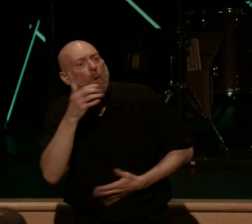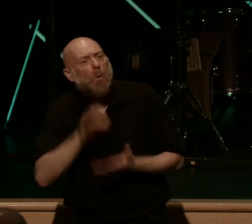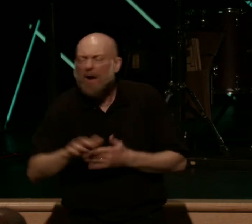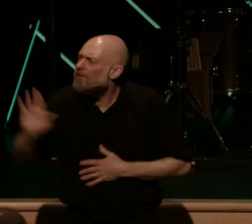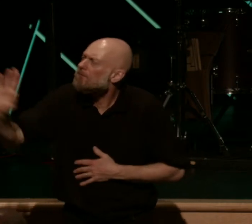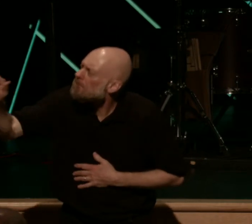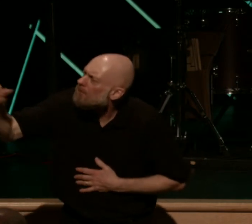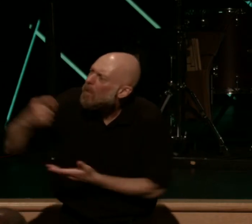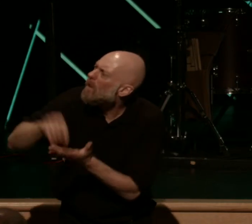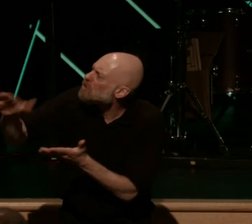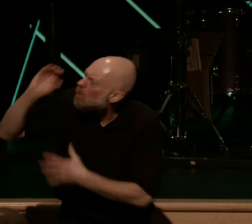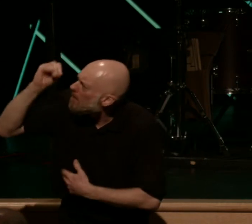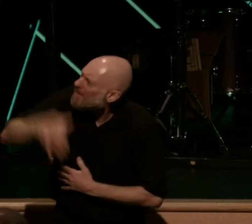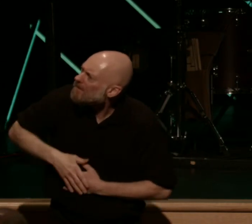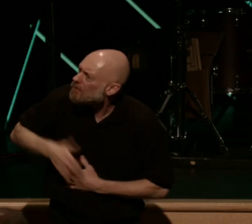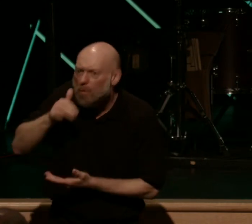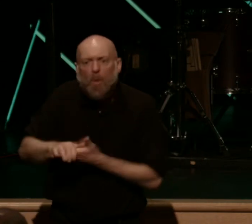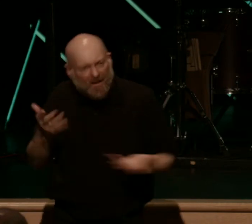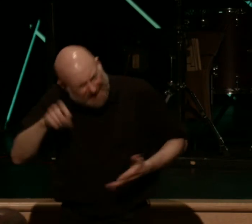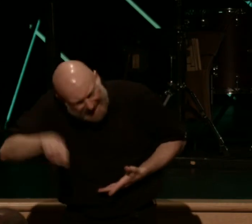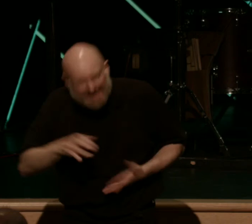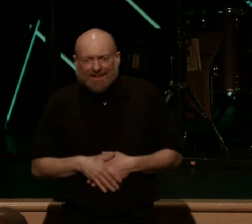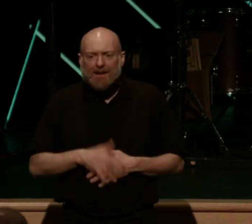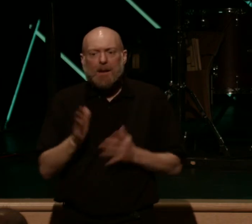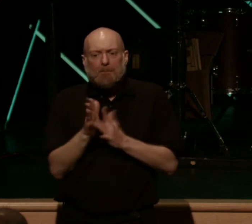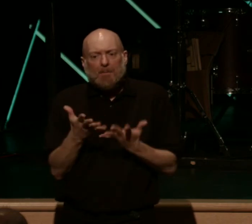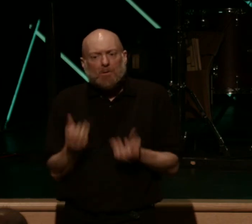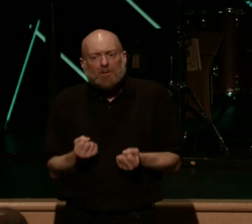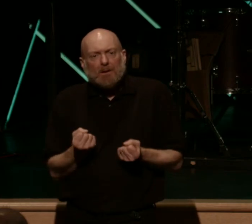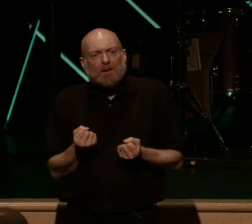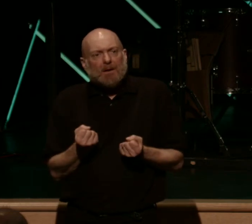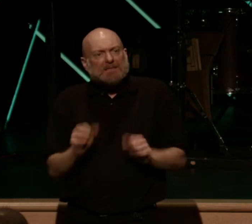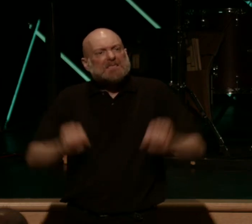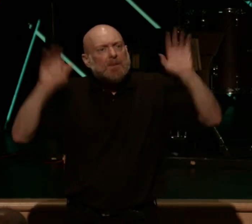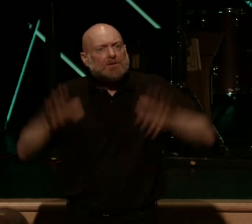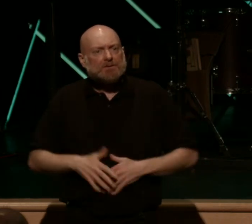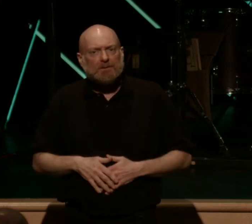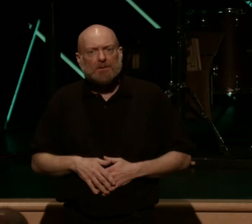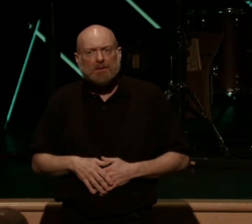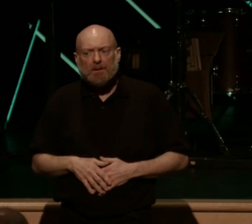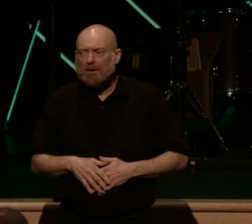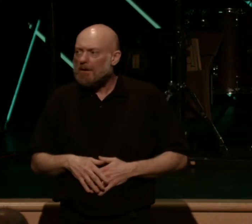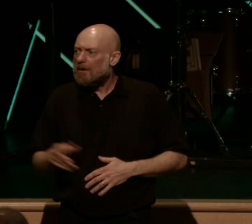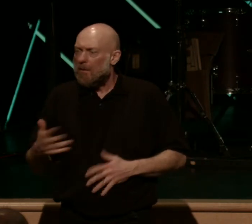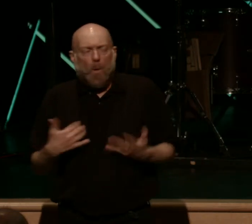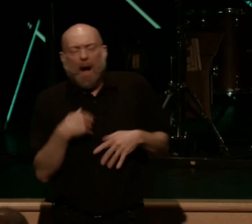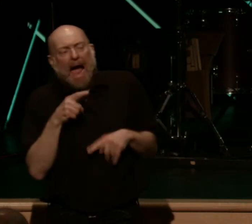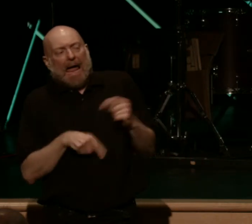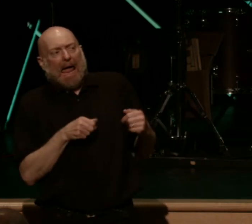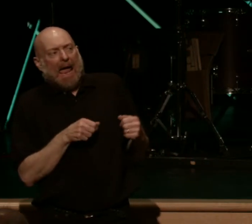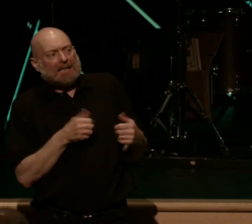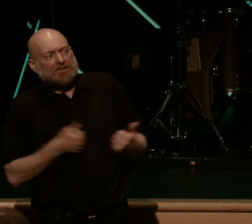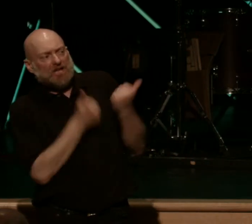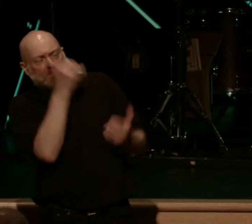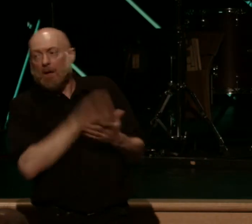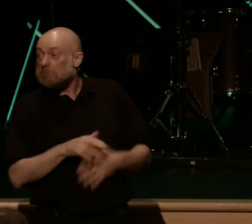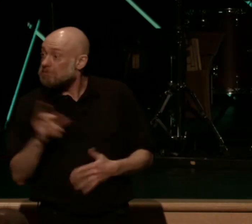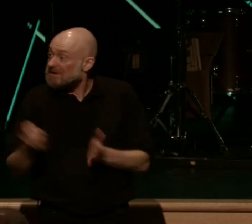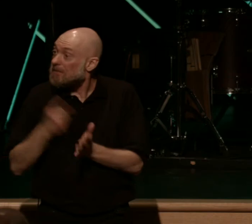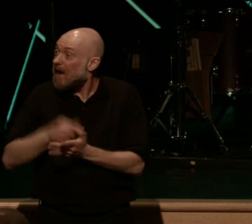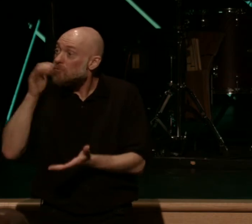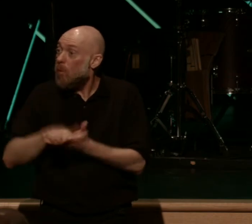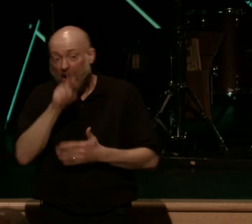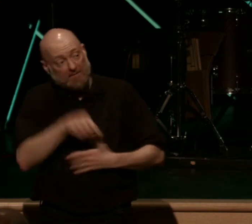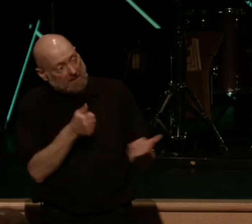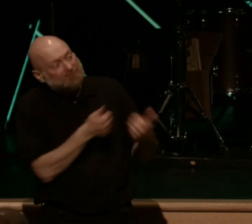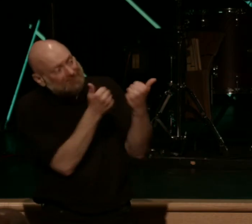need to hear wisdom from their wives. Biblical submission is not a never confronting the husband. Sometimes wives need to confront their